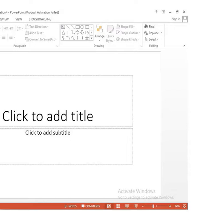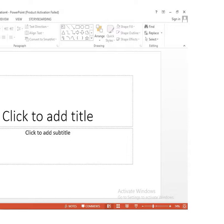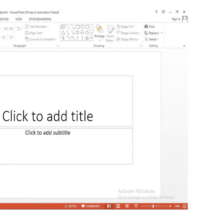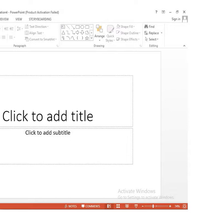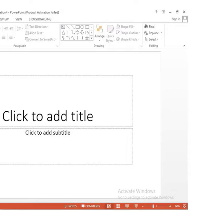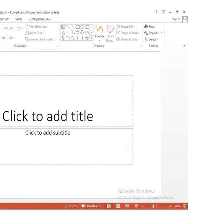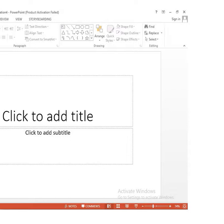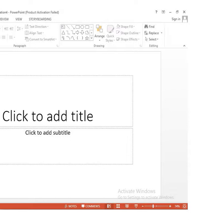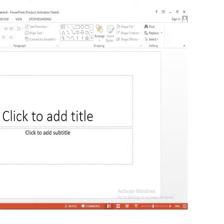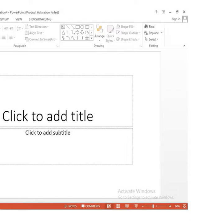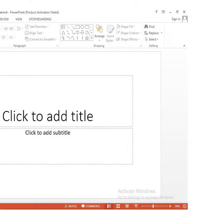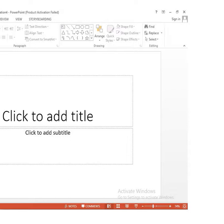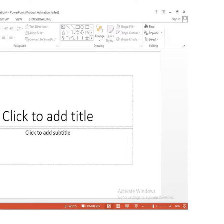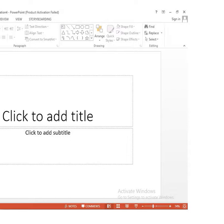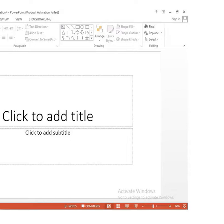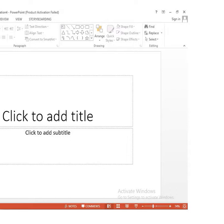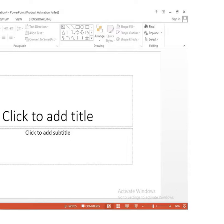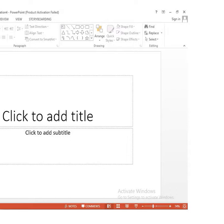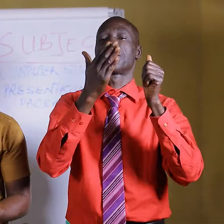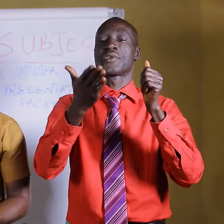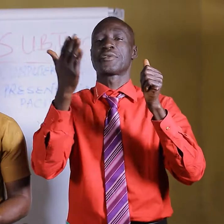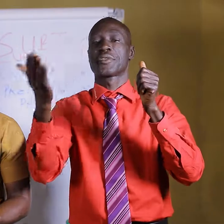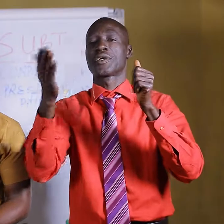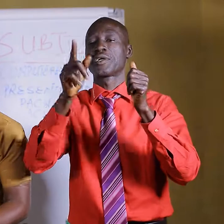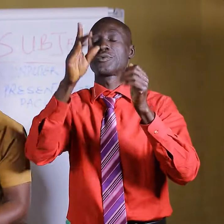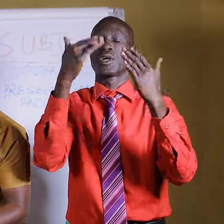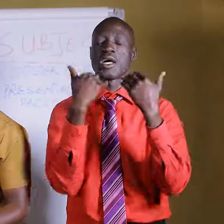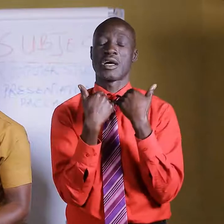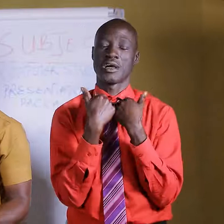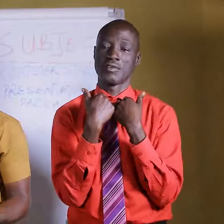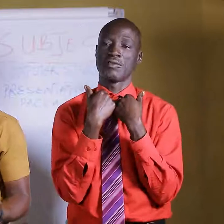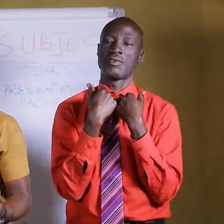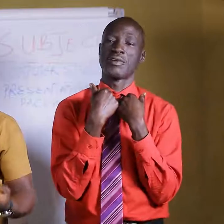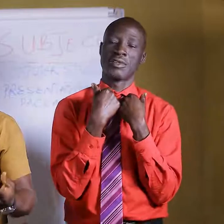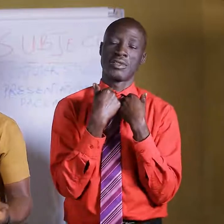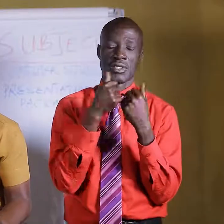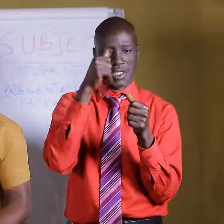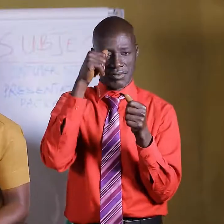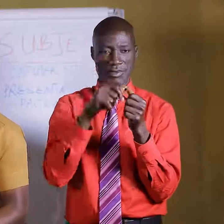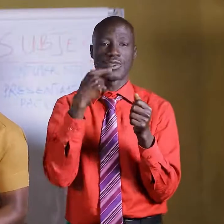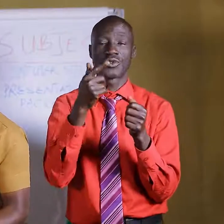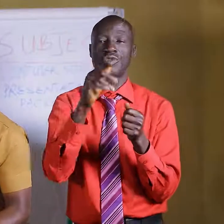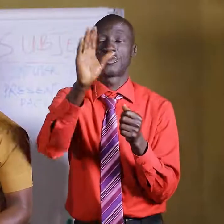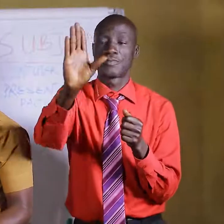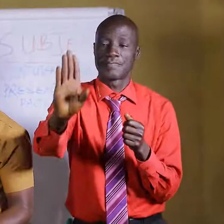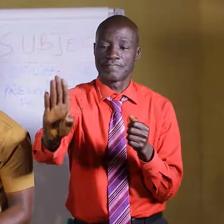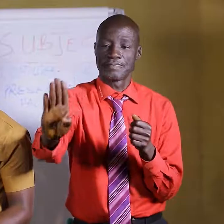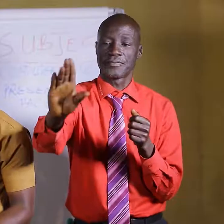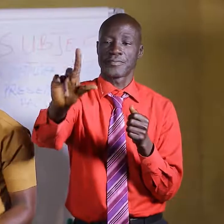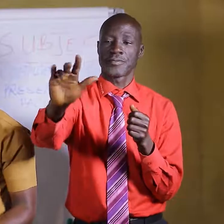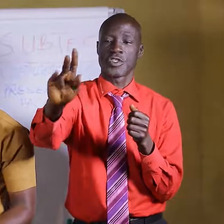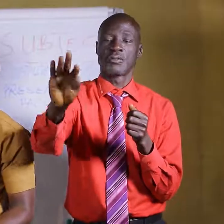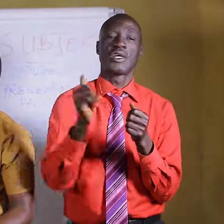presentation. The blank presentation carries everything you have, and just like the word blank. Now you are at liberty,